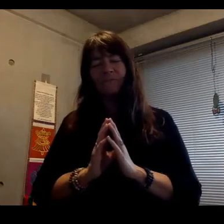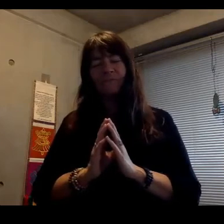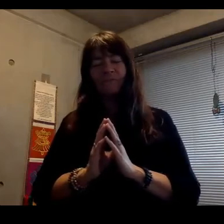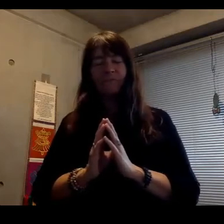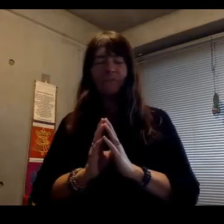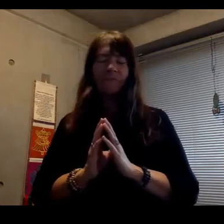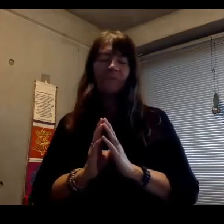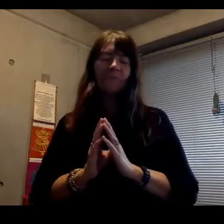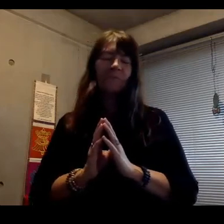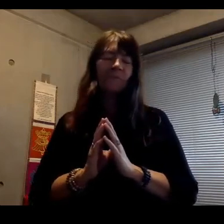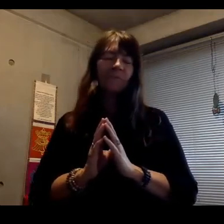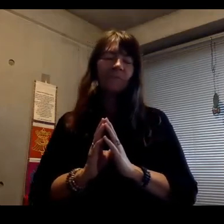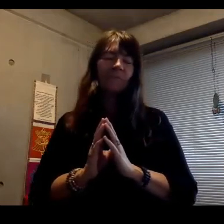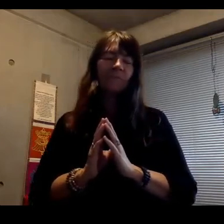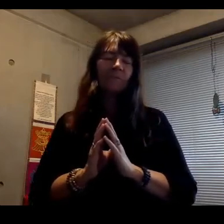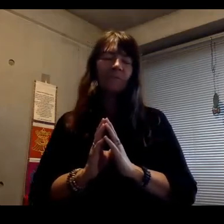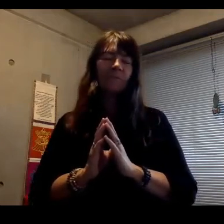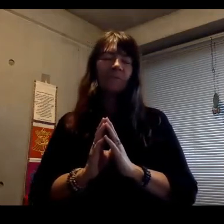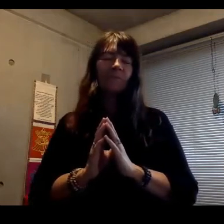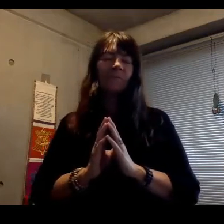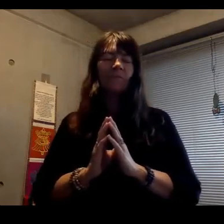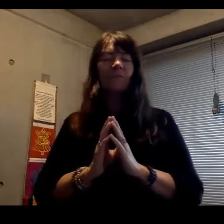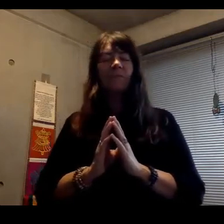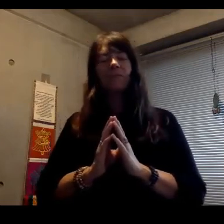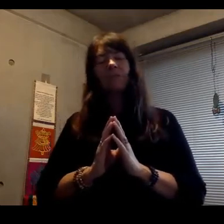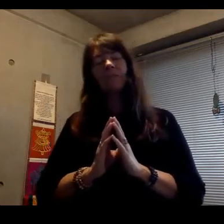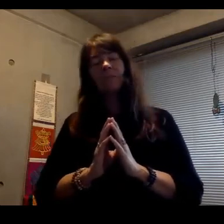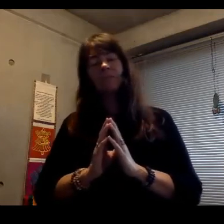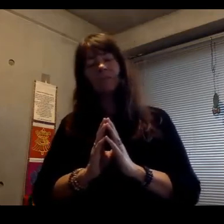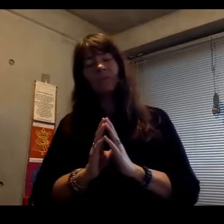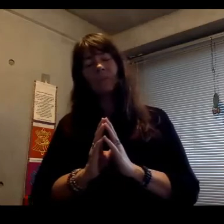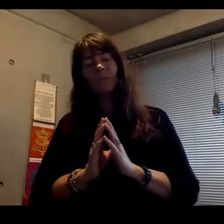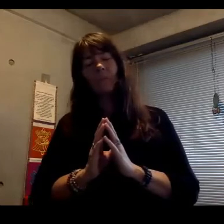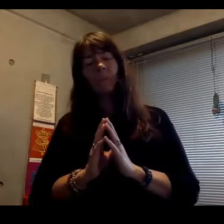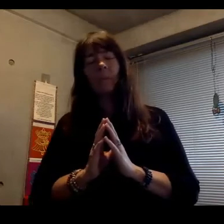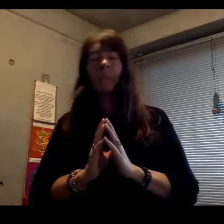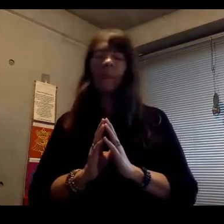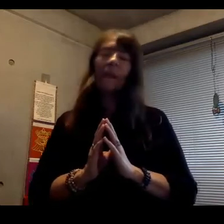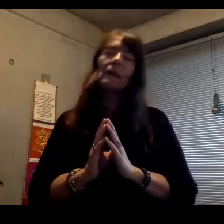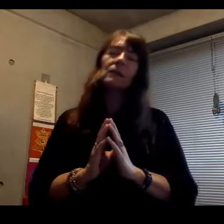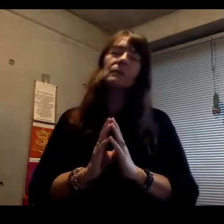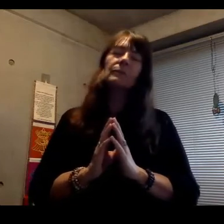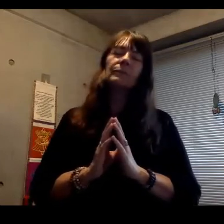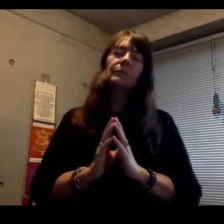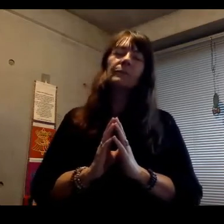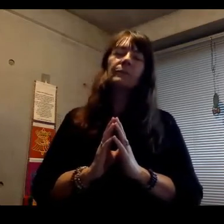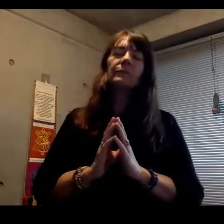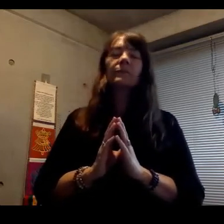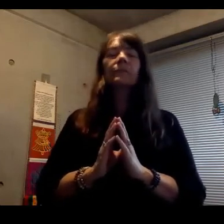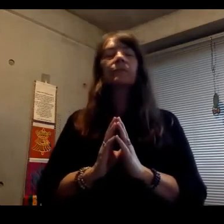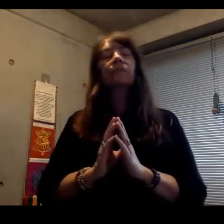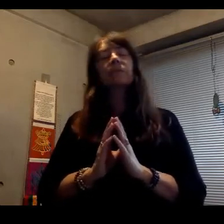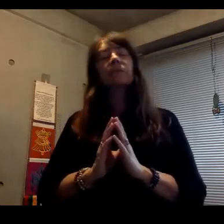So in the change topic slightly, in the past video, you made the comment that when we connect with the